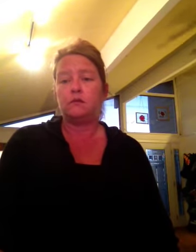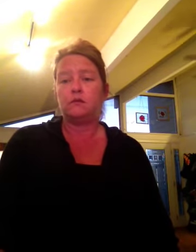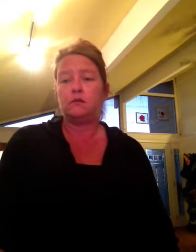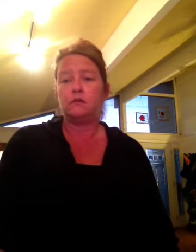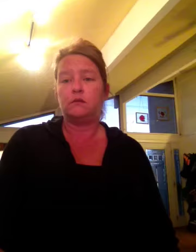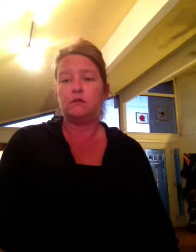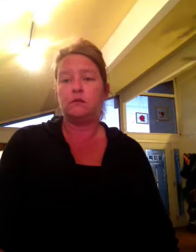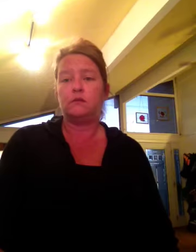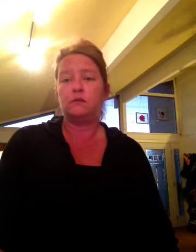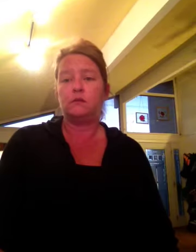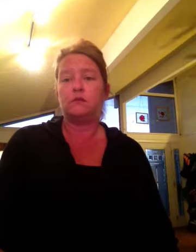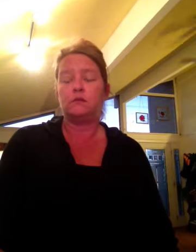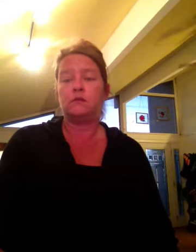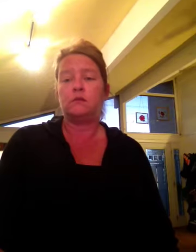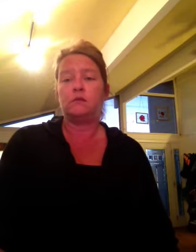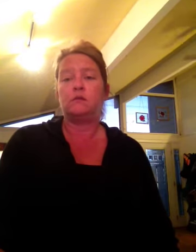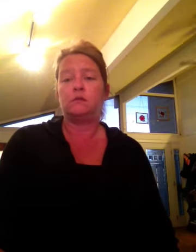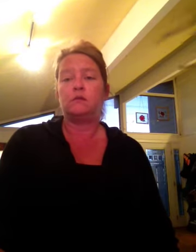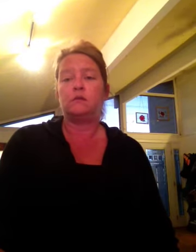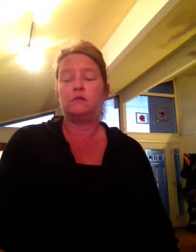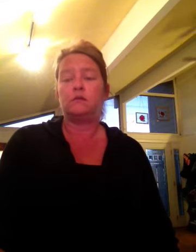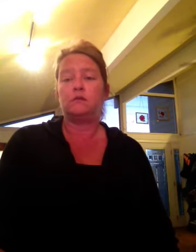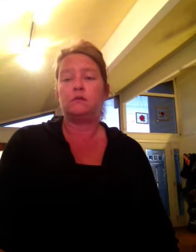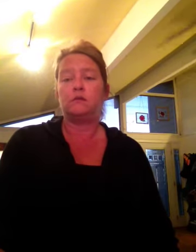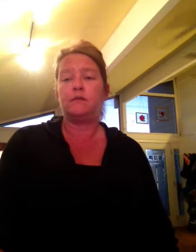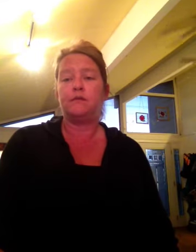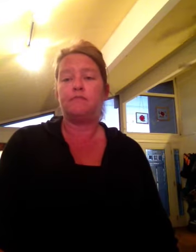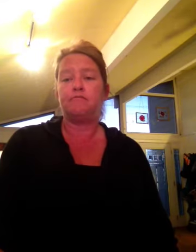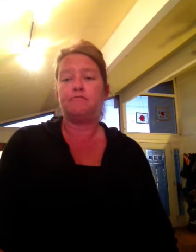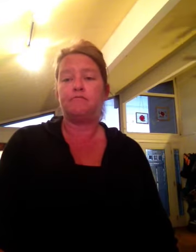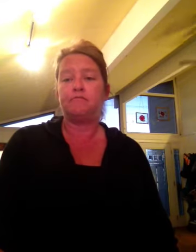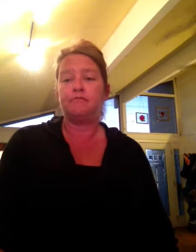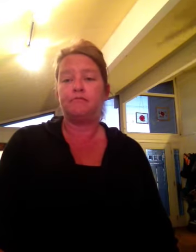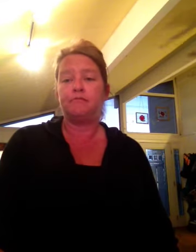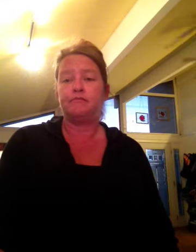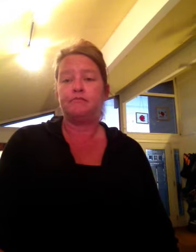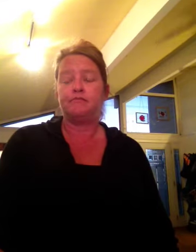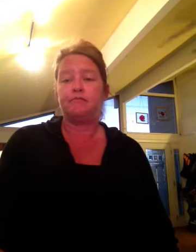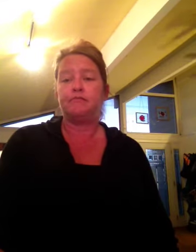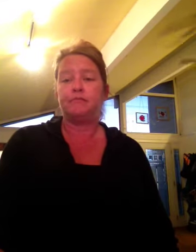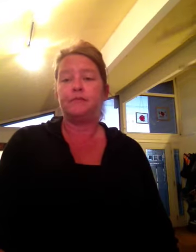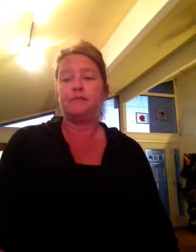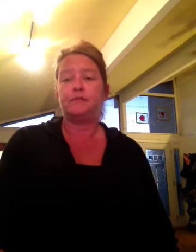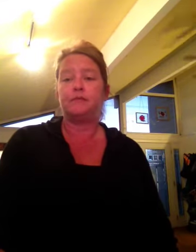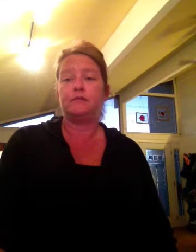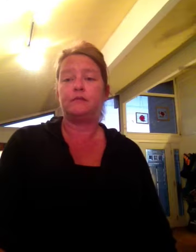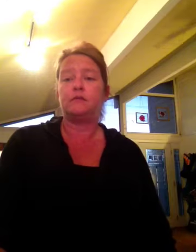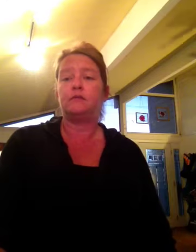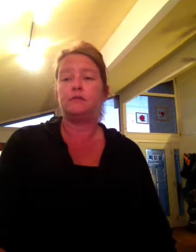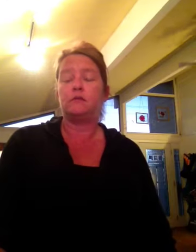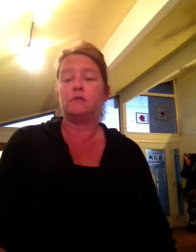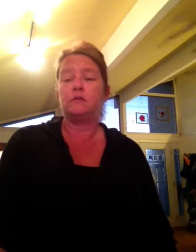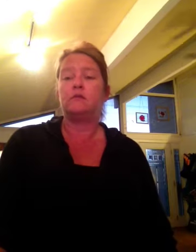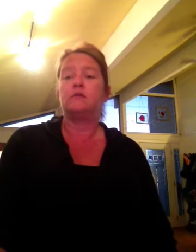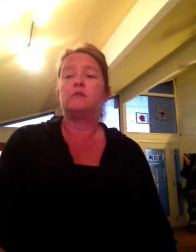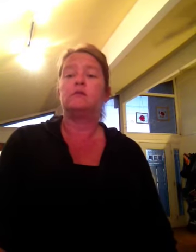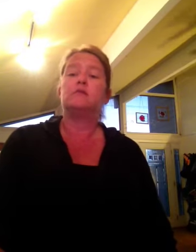A lot of times, depending on the store, they might have on the receipt the remaining balance for the month, and that way